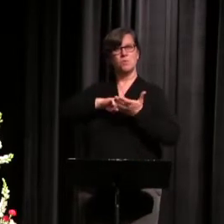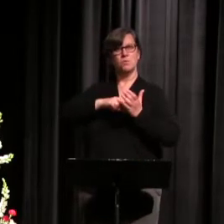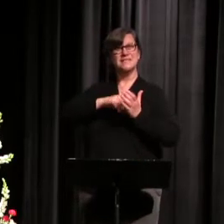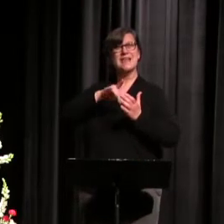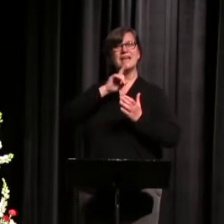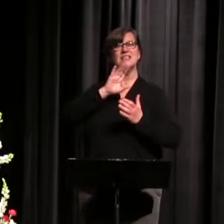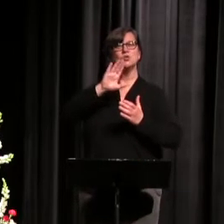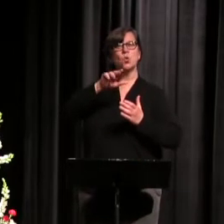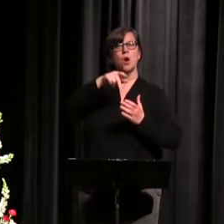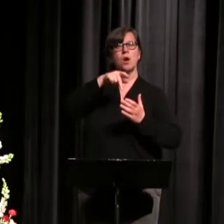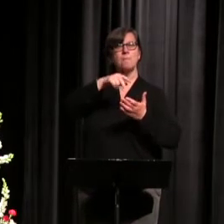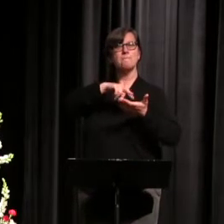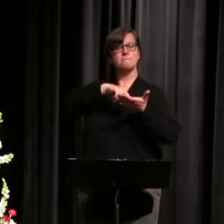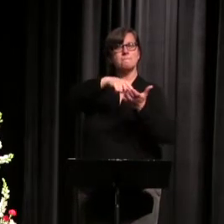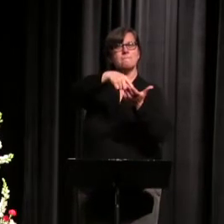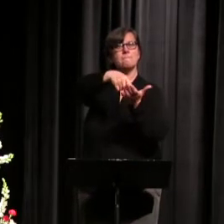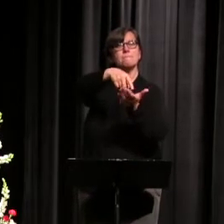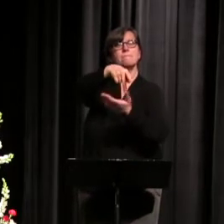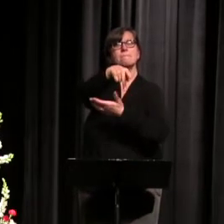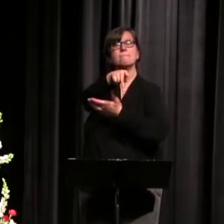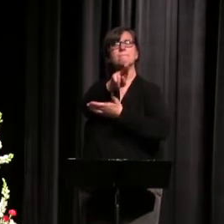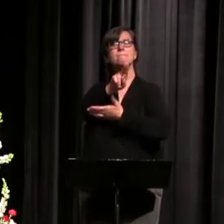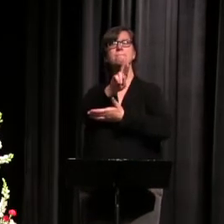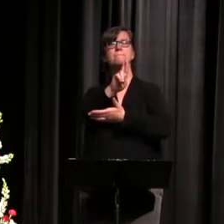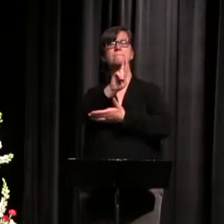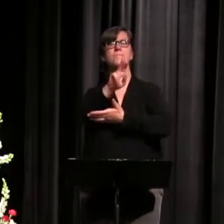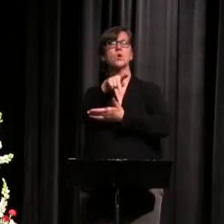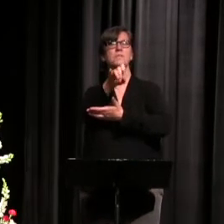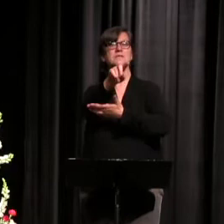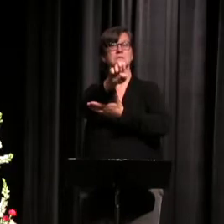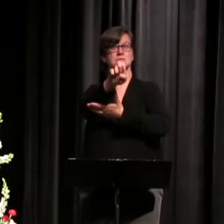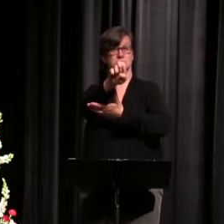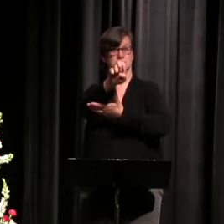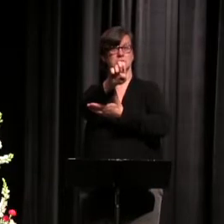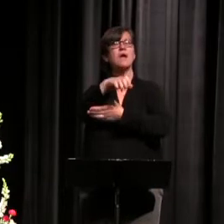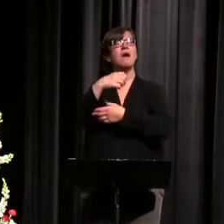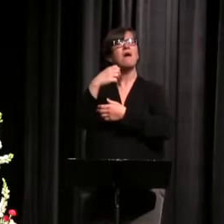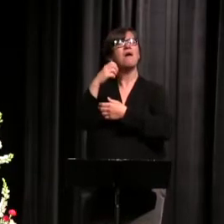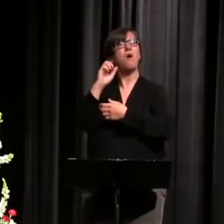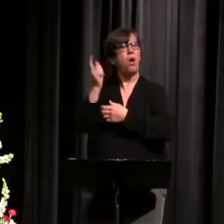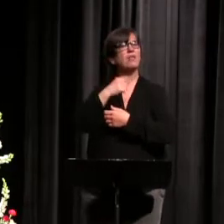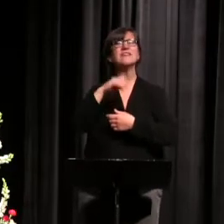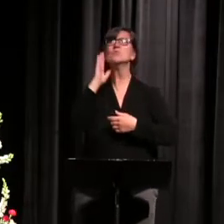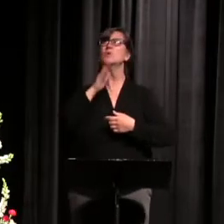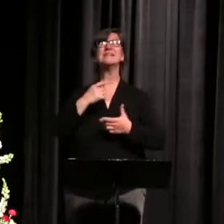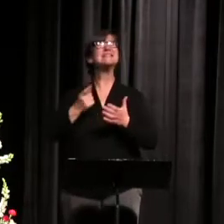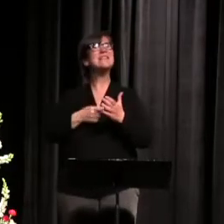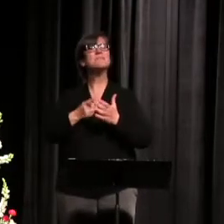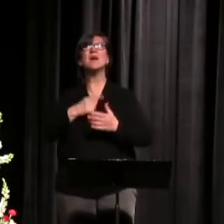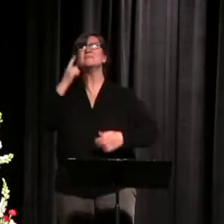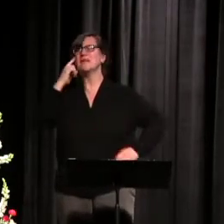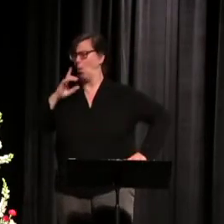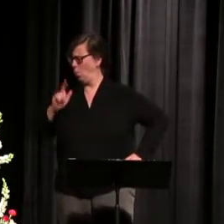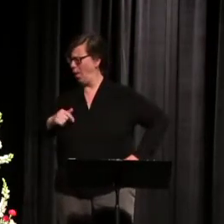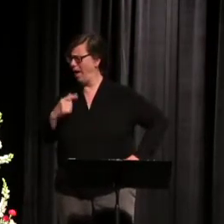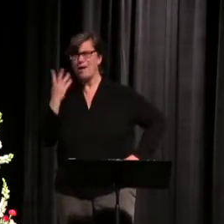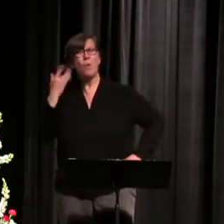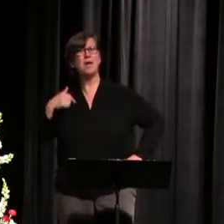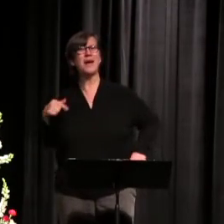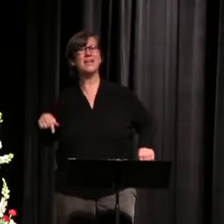Everyone at some point or another is going to question their purpose in life, But I'm here to tell you, you've already fulfilled your